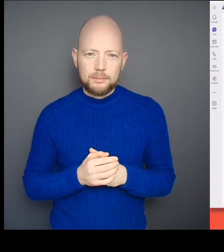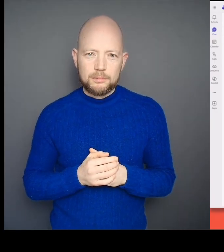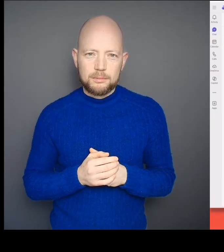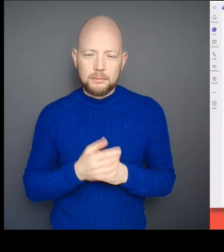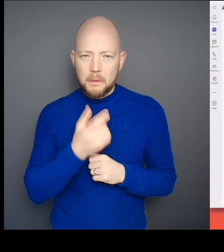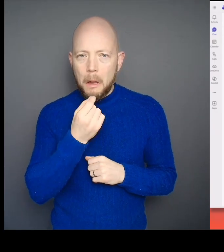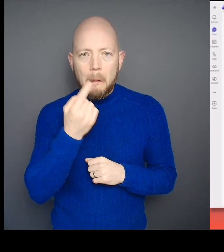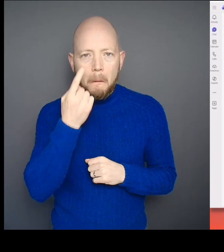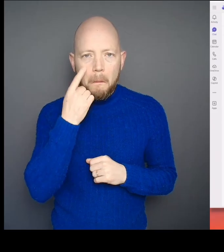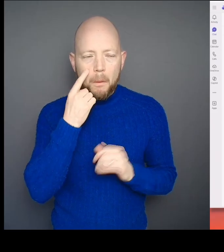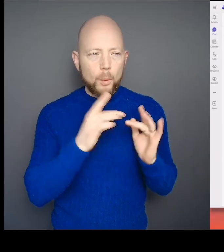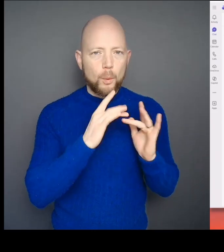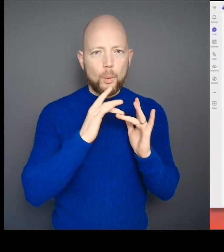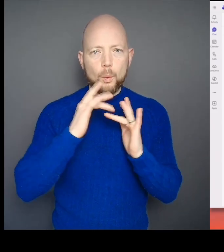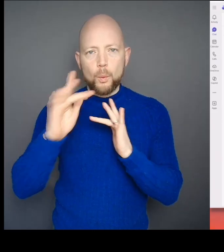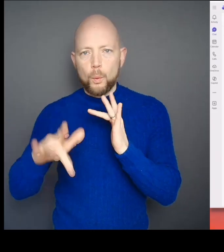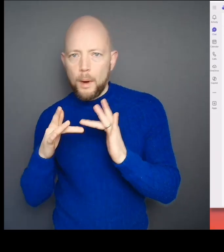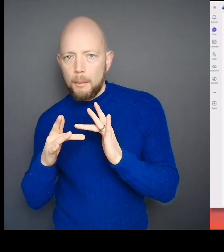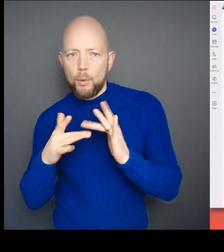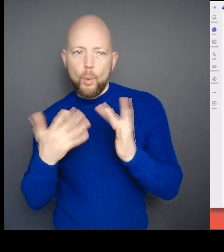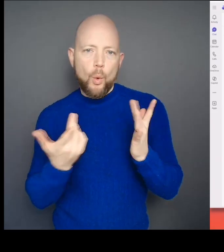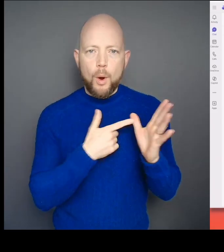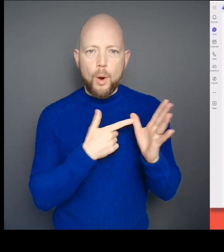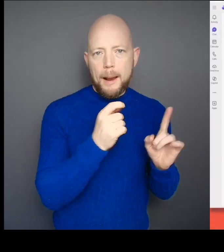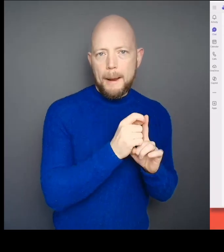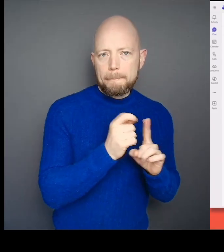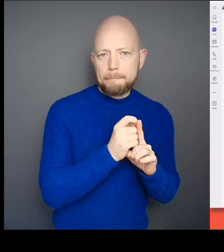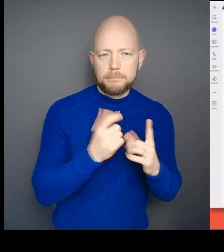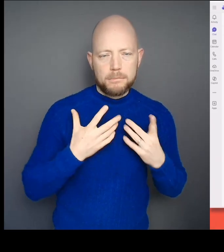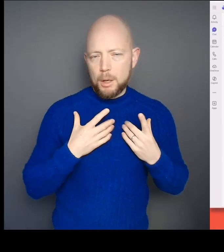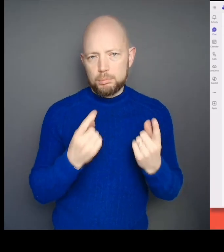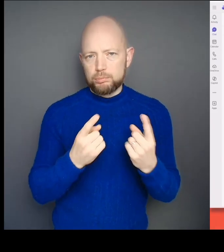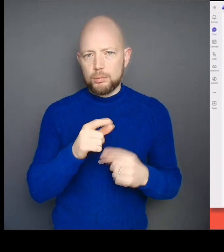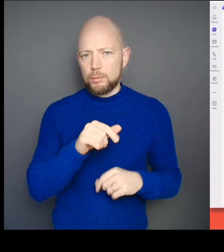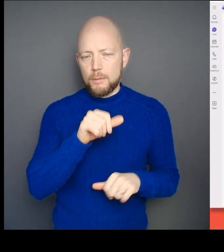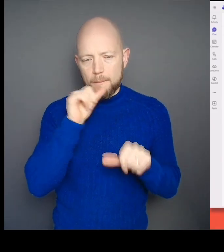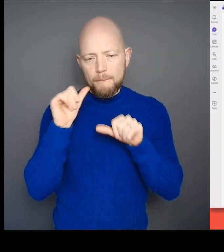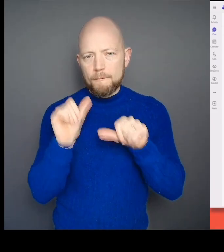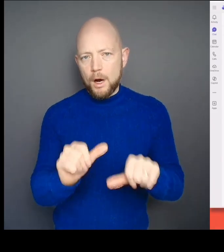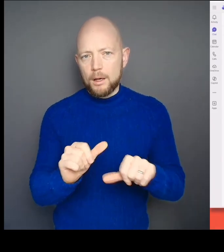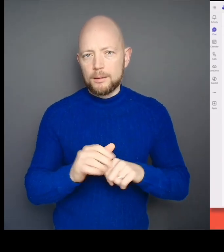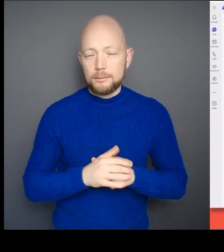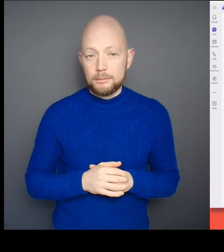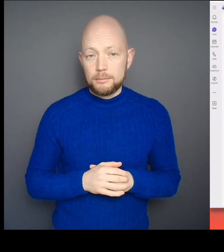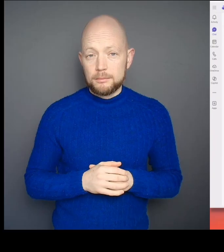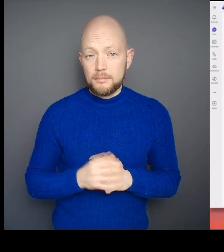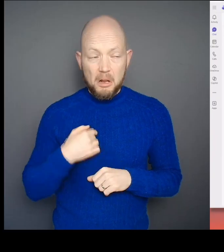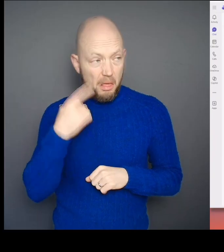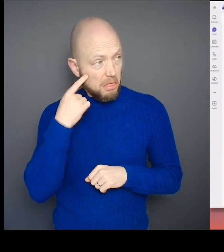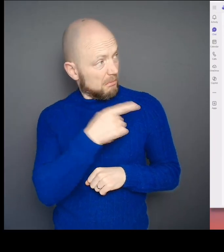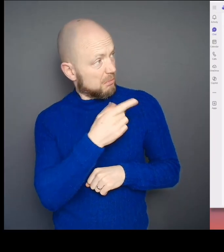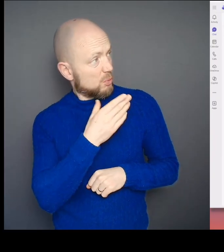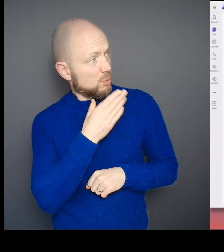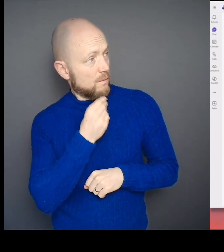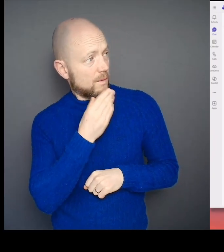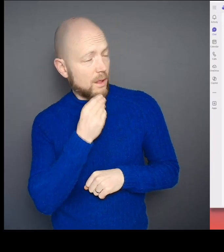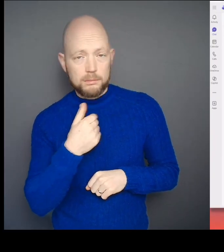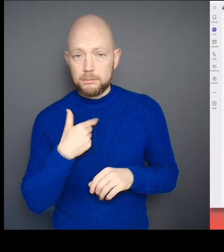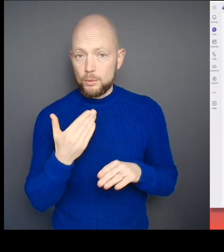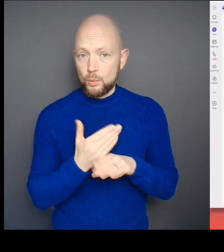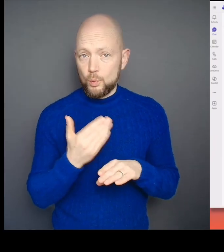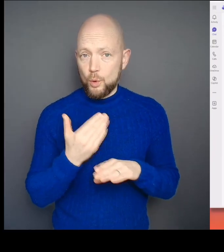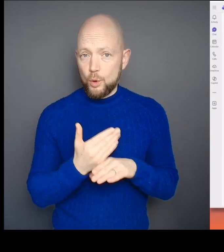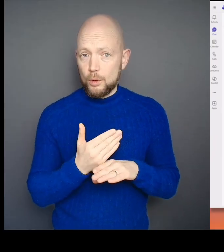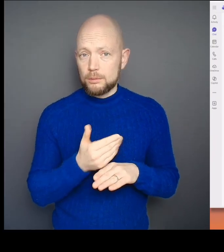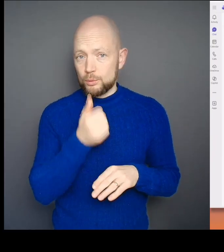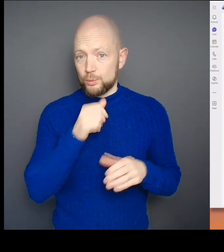it in the website or using it in the app if you want that full experience. But I do find this is useful in context. I do in my job work in